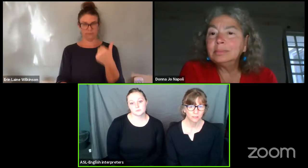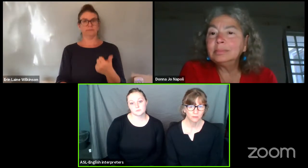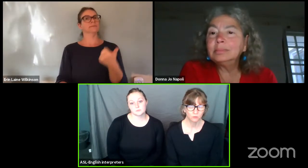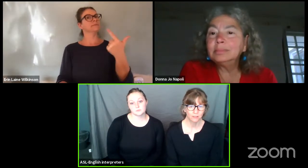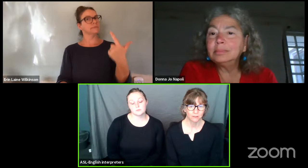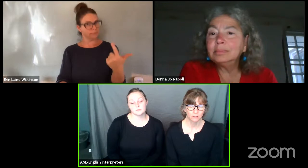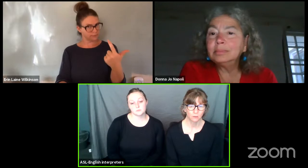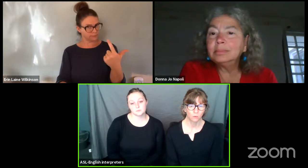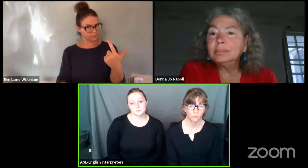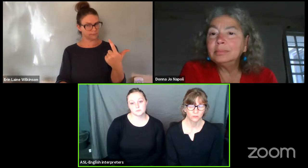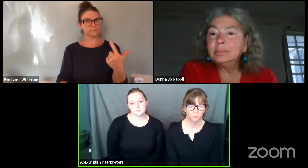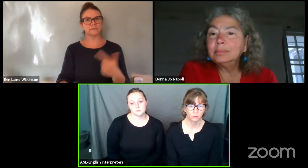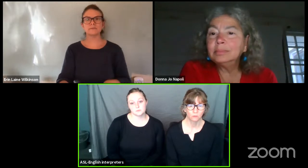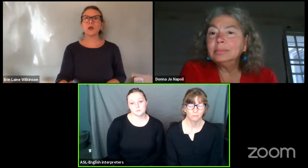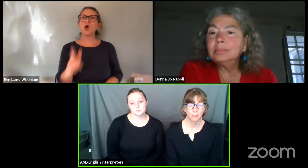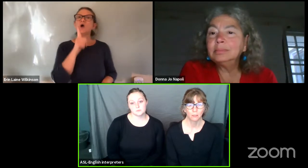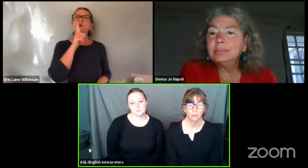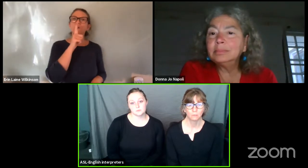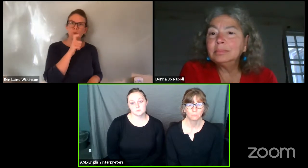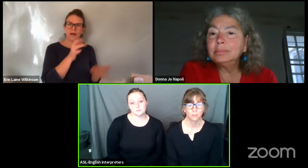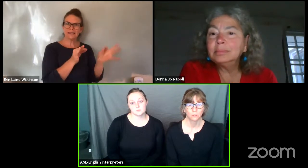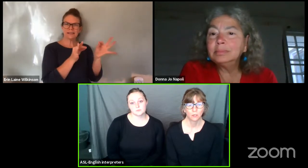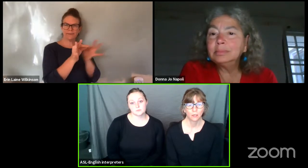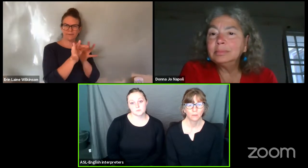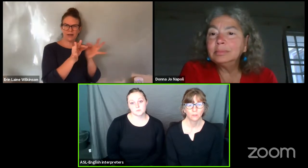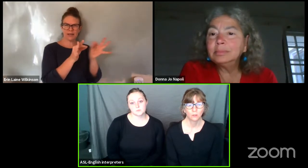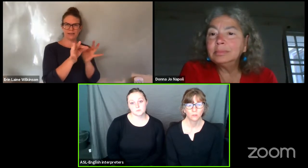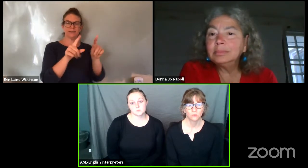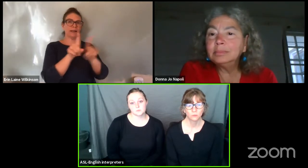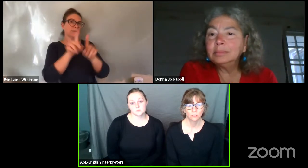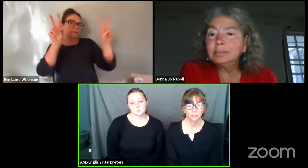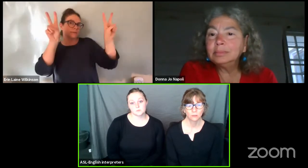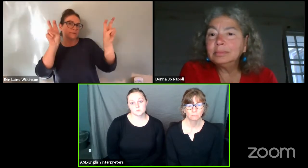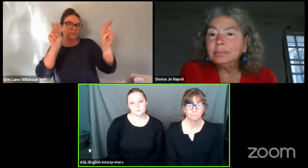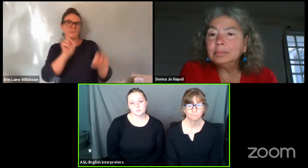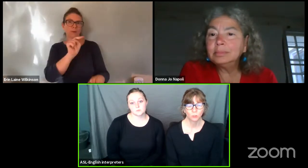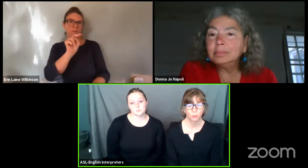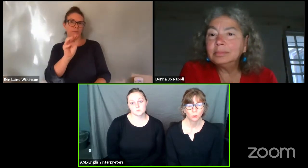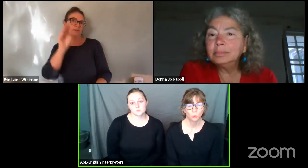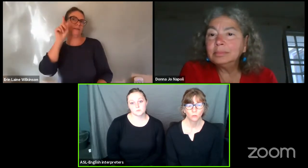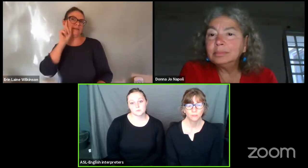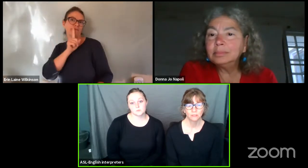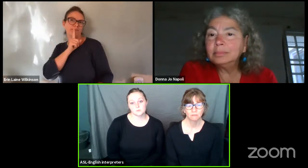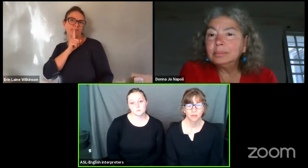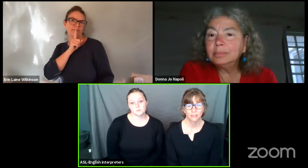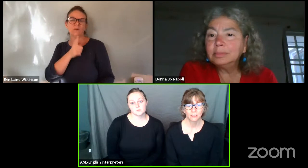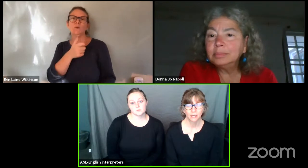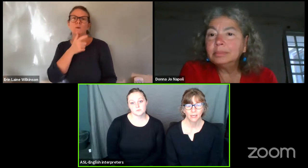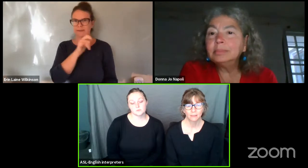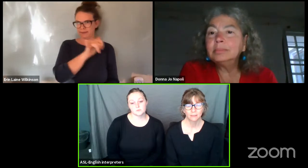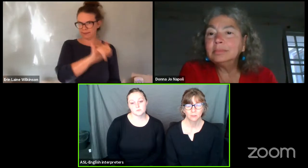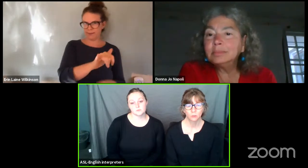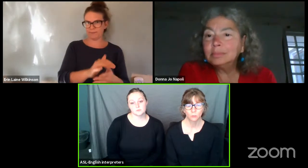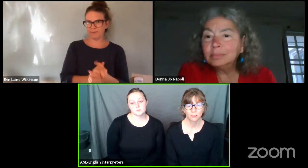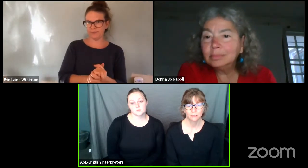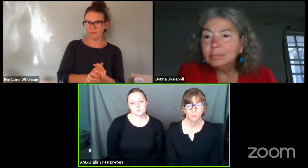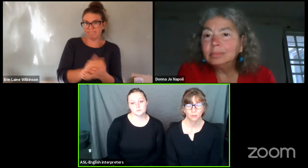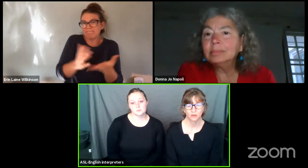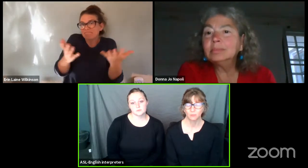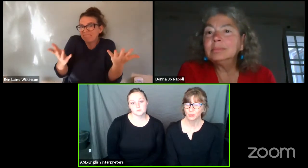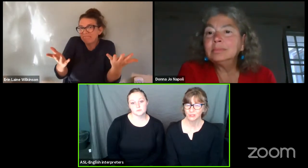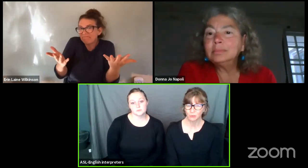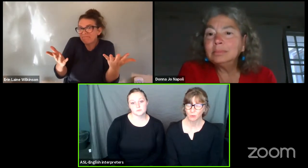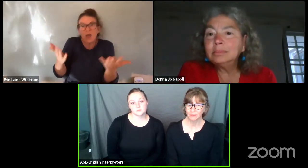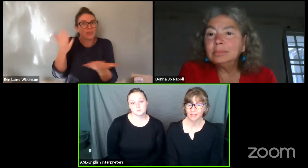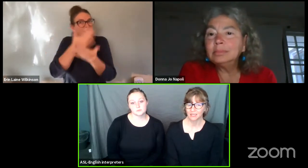to the state of New Mexico, first of all? I would also think, who would be defined as a New Mexico